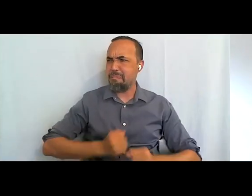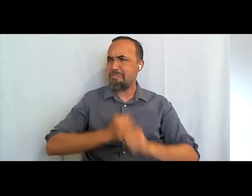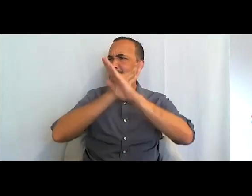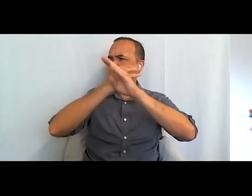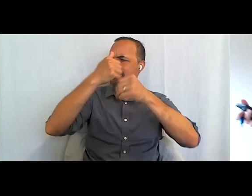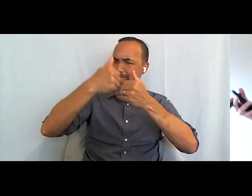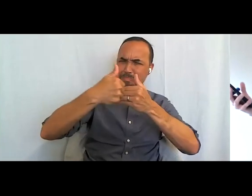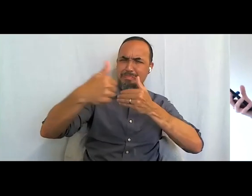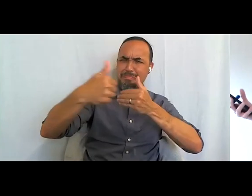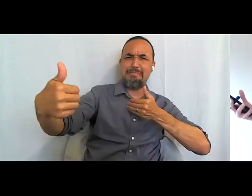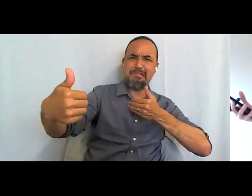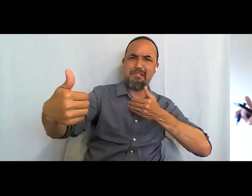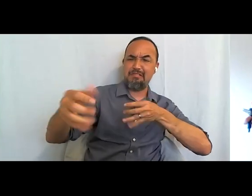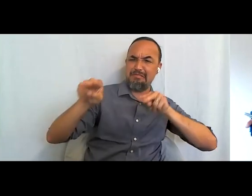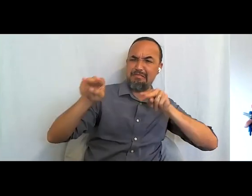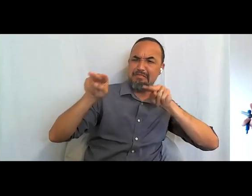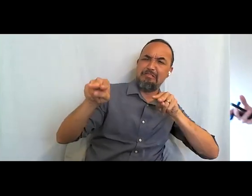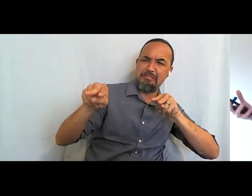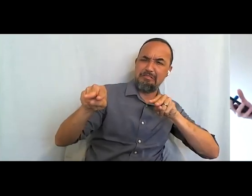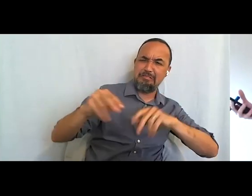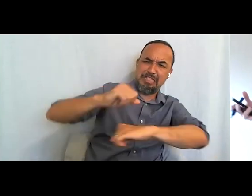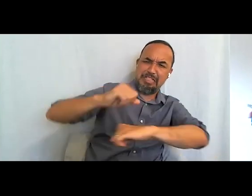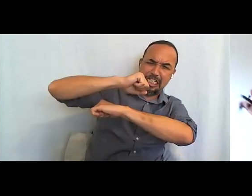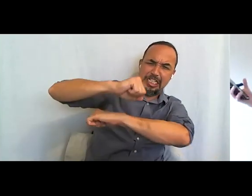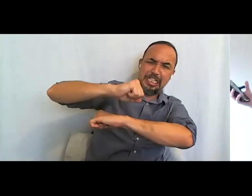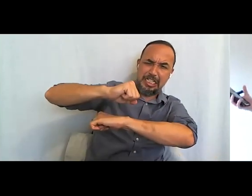hatefully keep people out who could come in and be